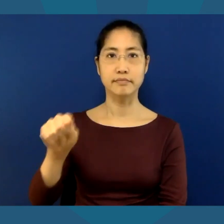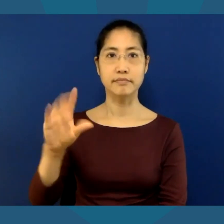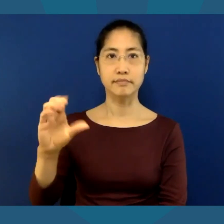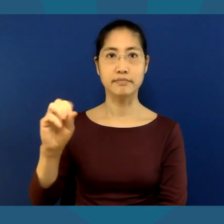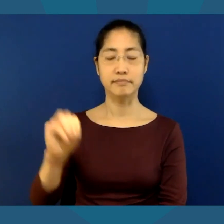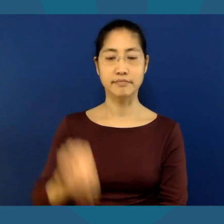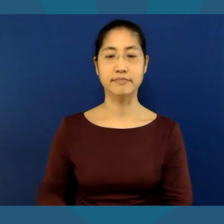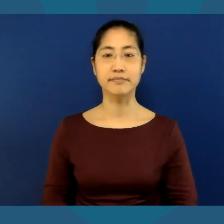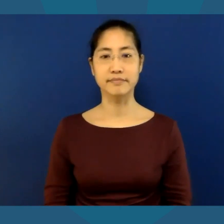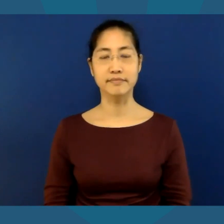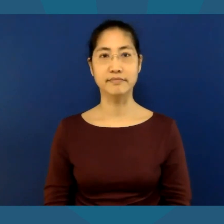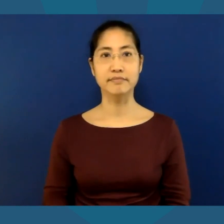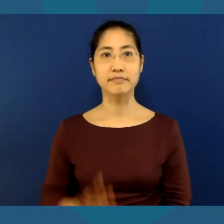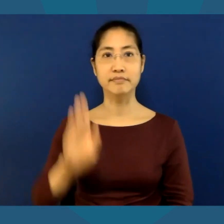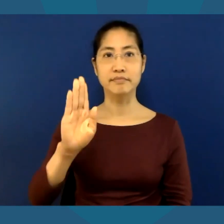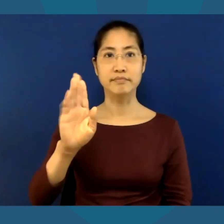www.lyons4az.com.